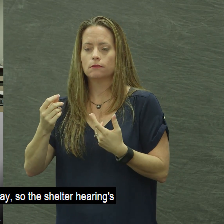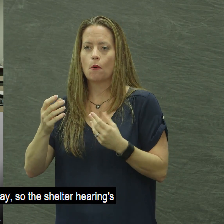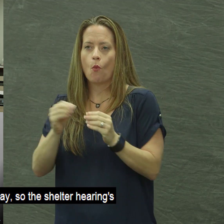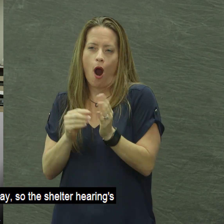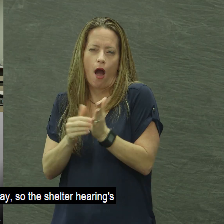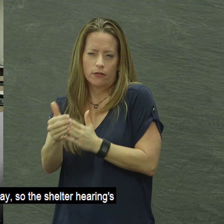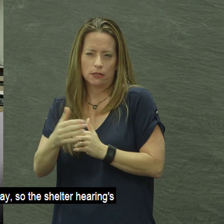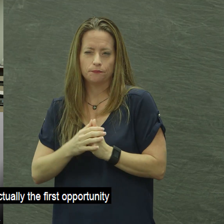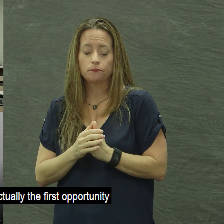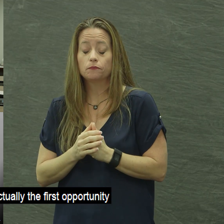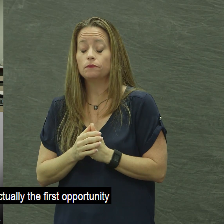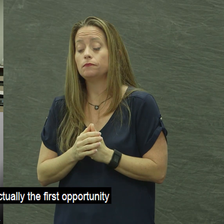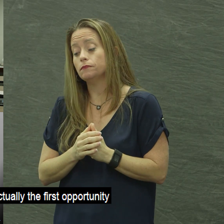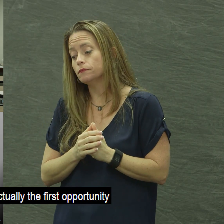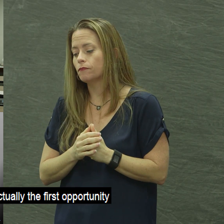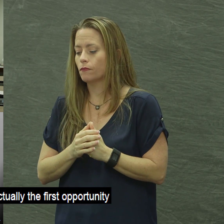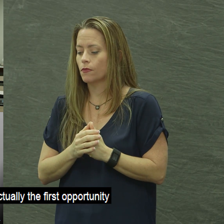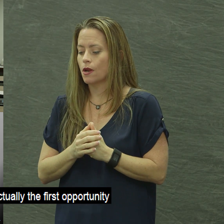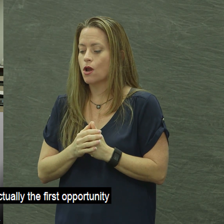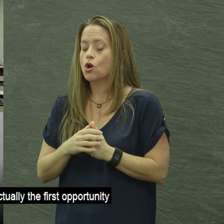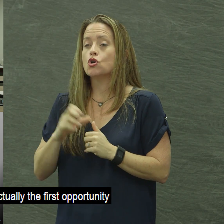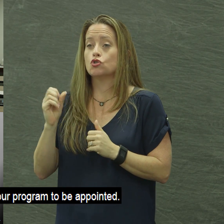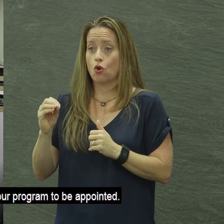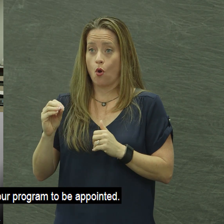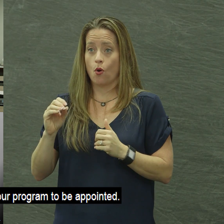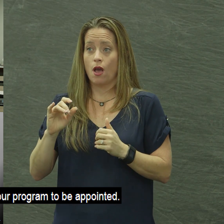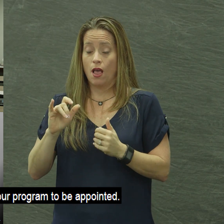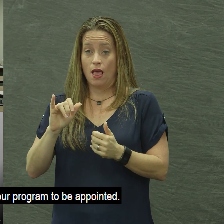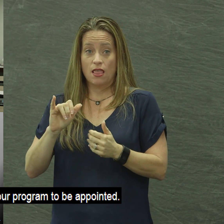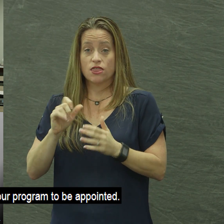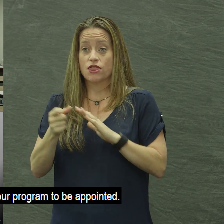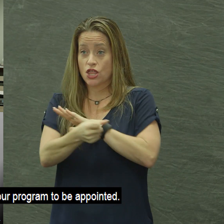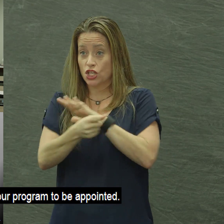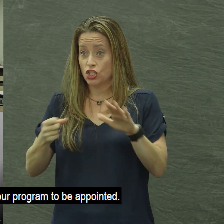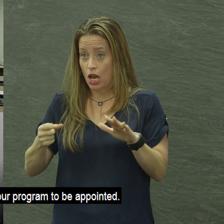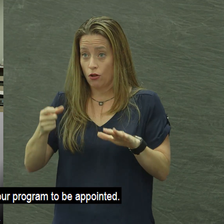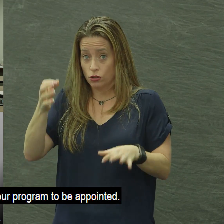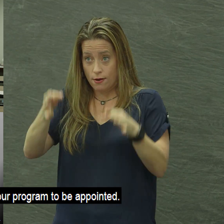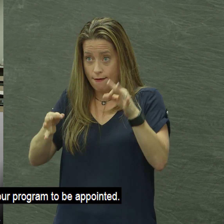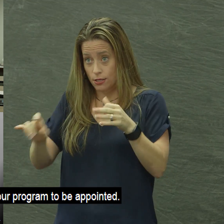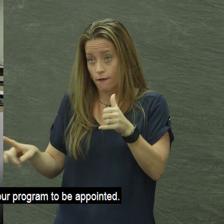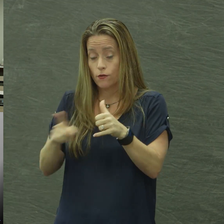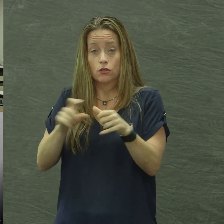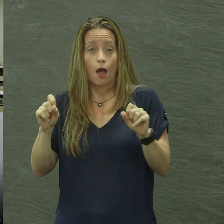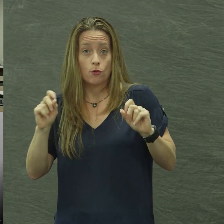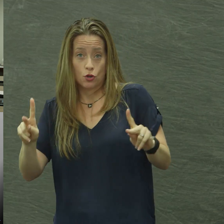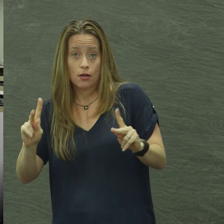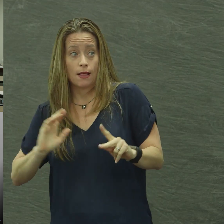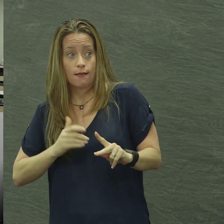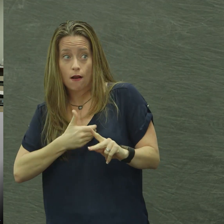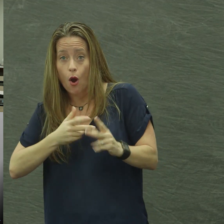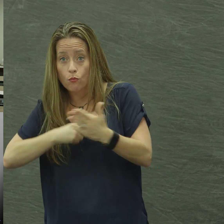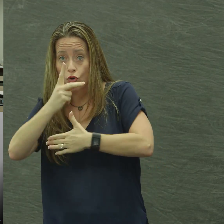Okay, so the shelter hearing's actually the first opportunity for our program to be appointed.